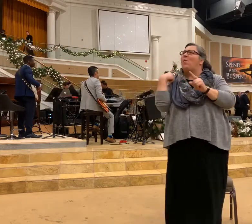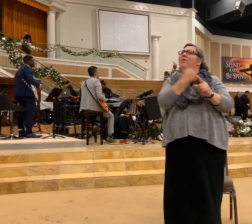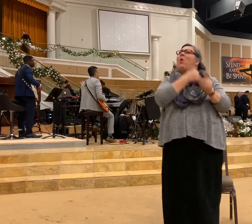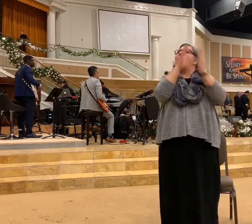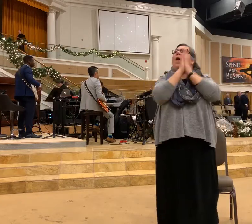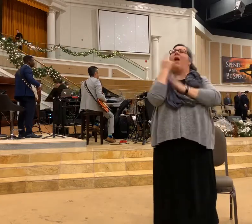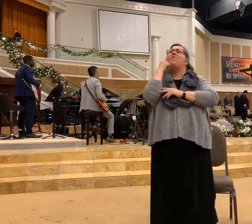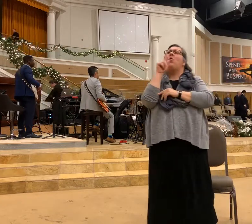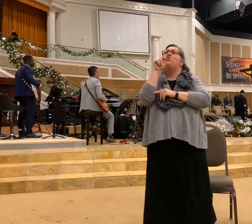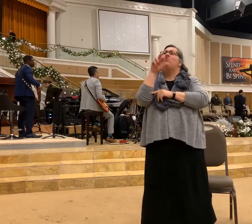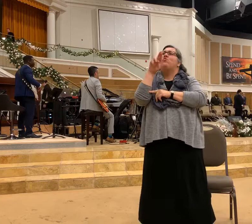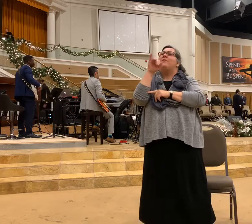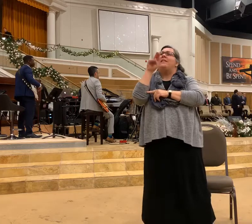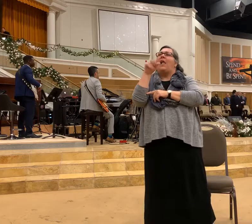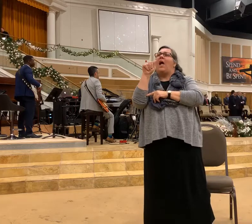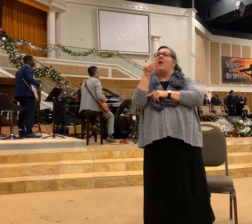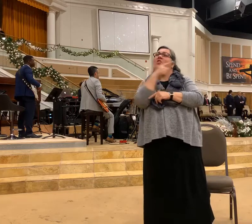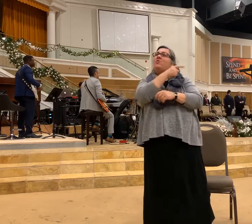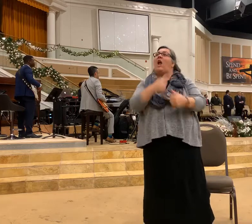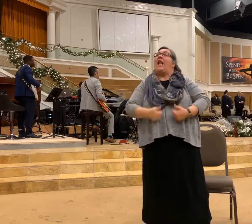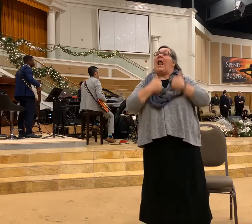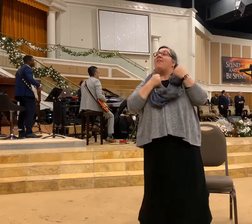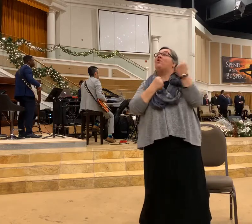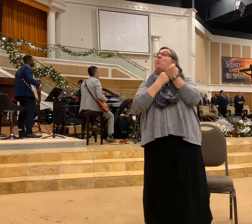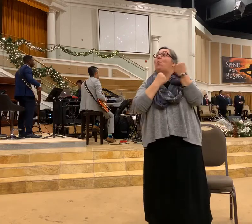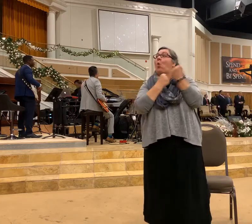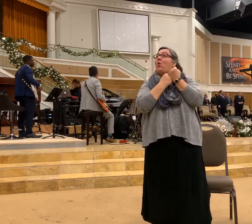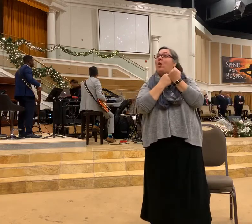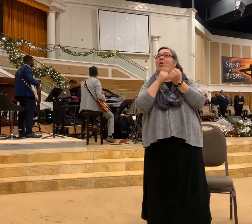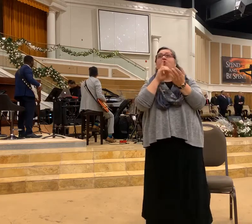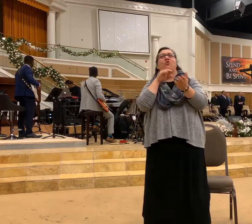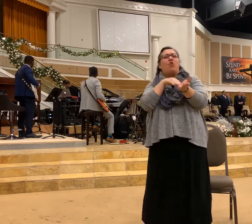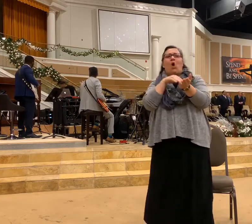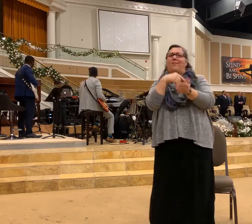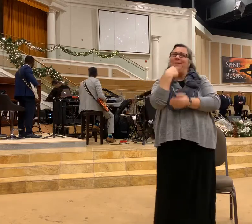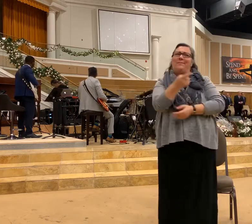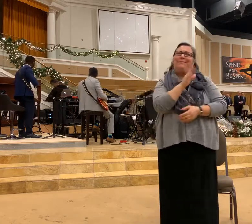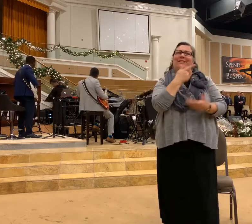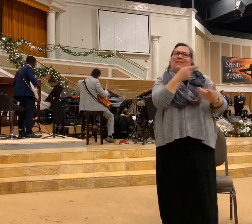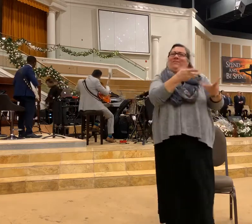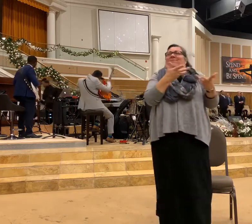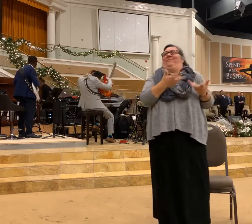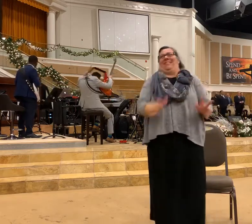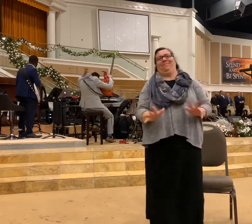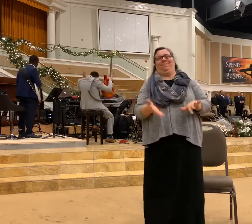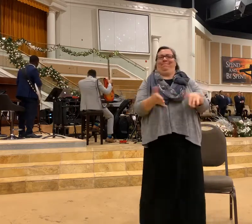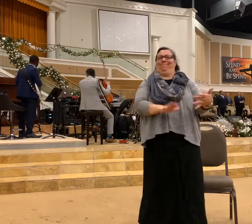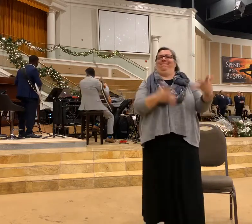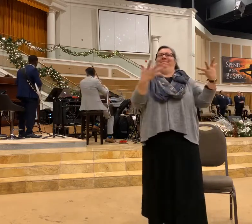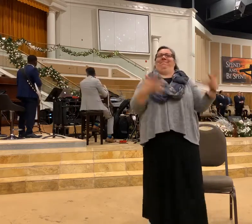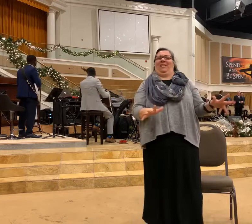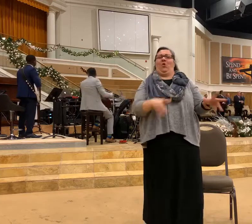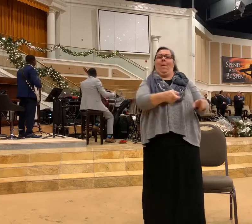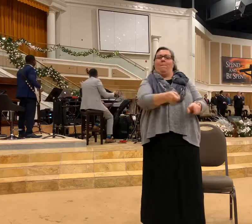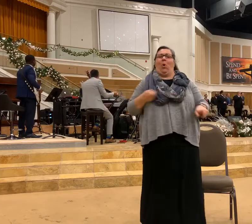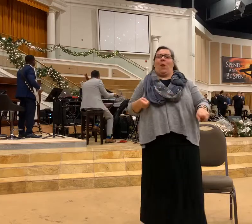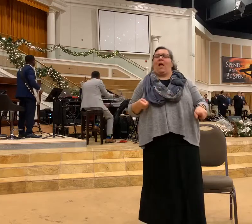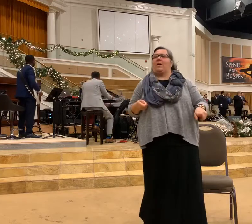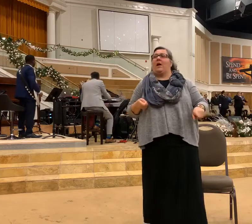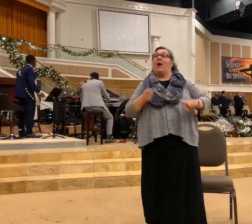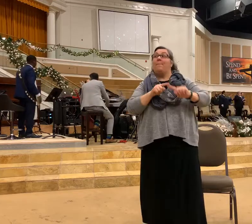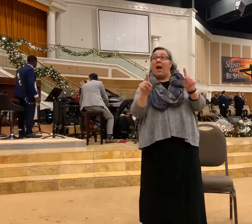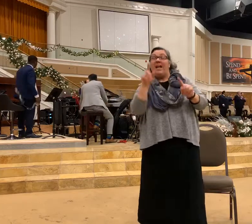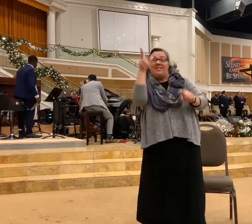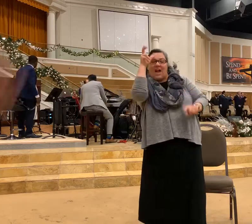on life support, and the doctors were saying, you need to pull the plug. It's over and done. Devil, just take a look at that right